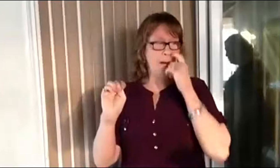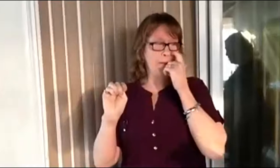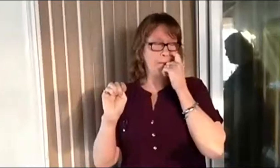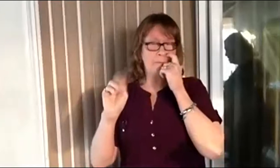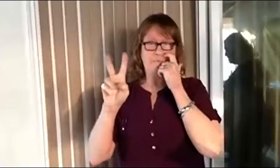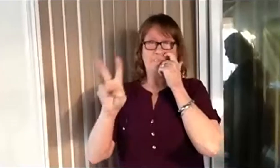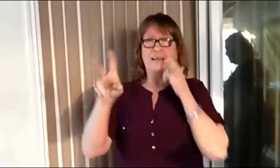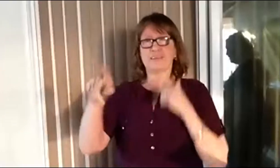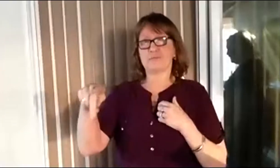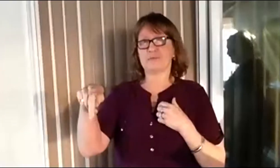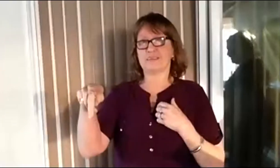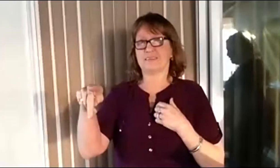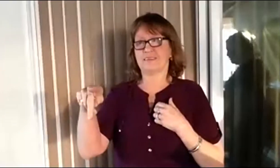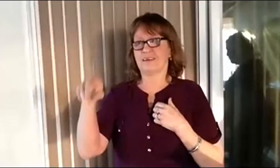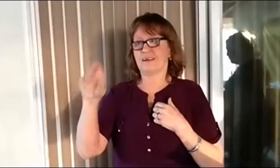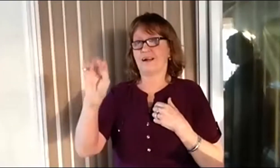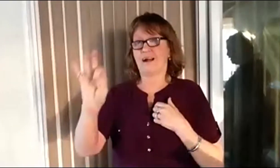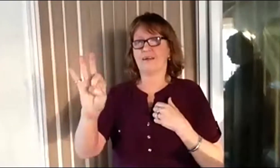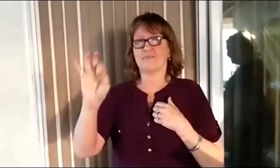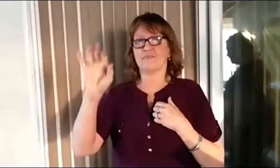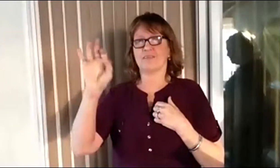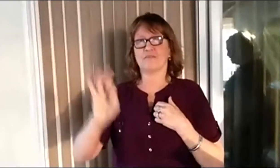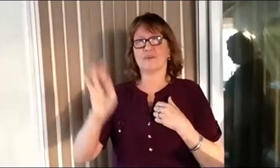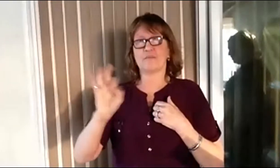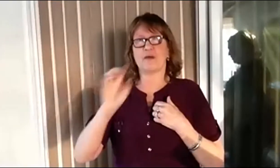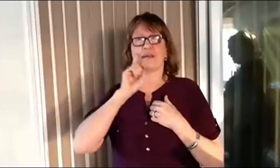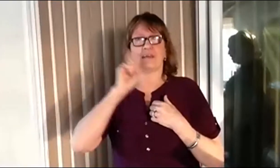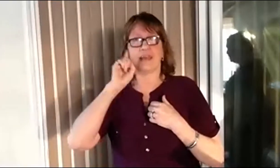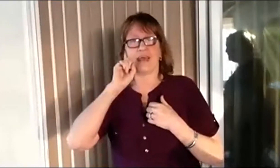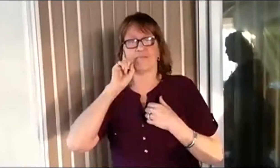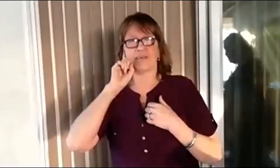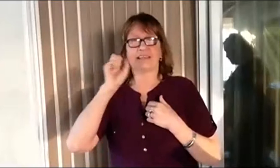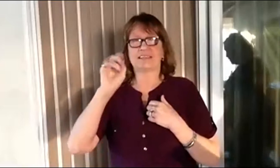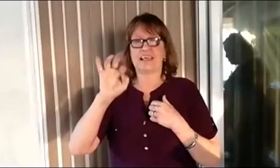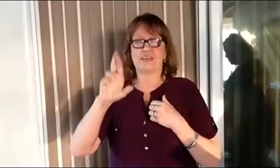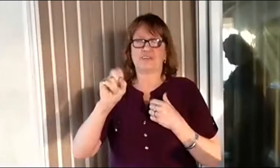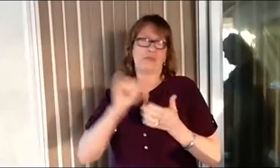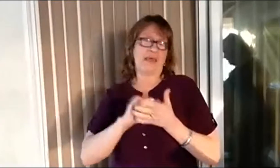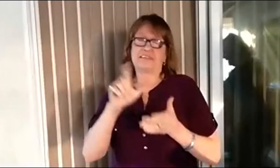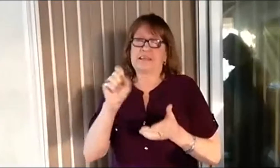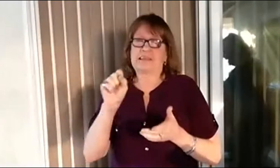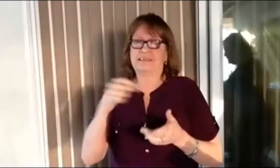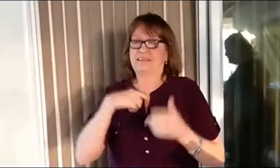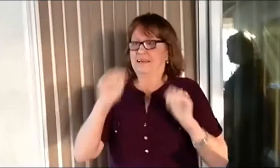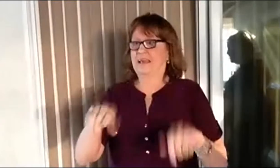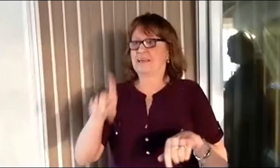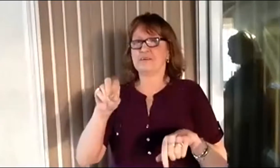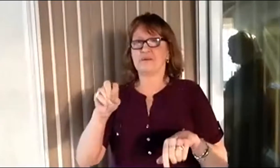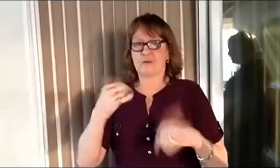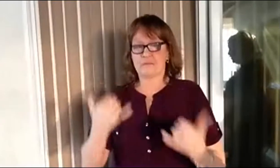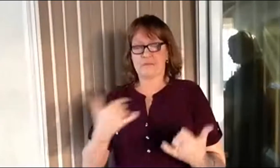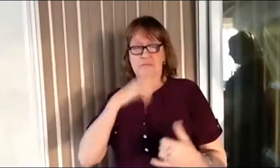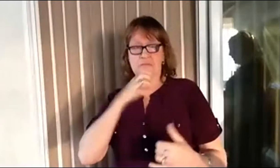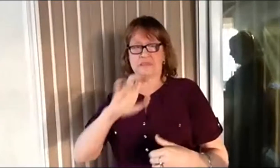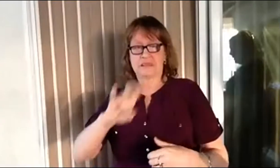vice president of the Fremont Deaf Seniors. That's the least I can do. I am 77